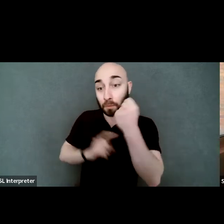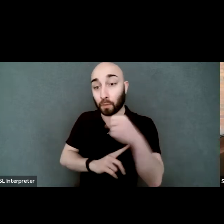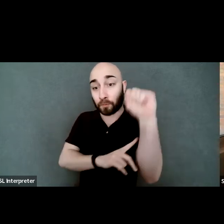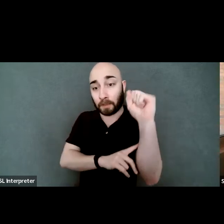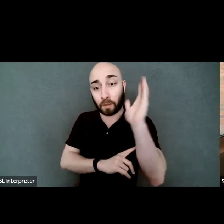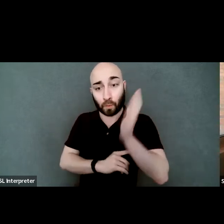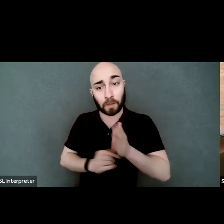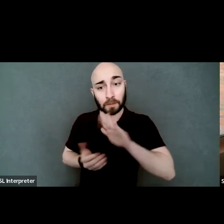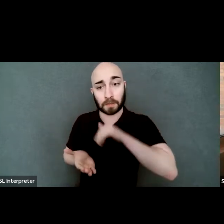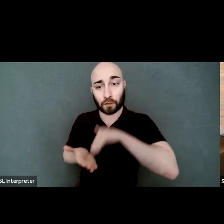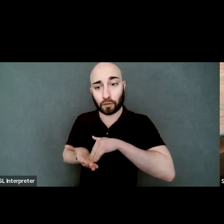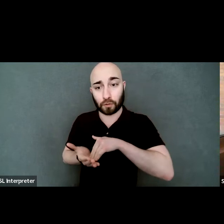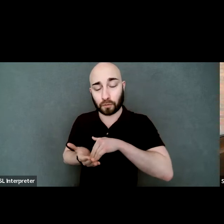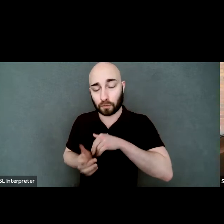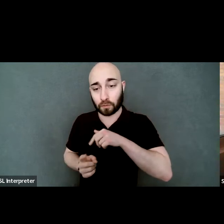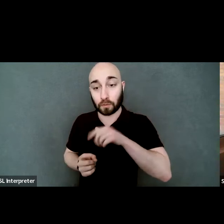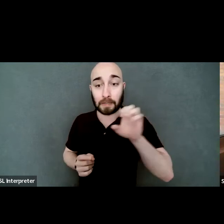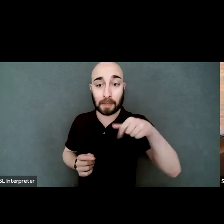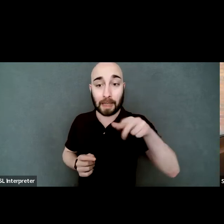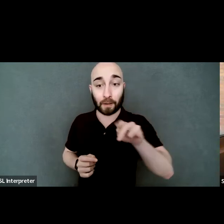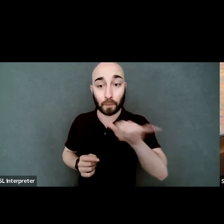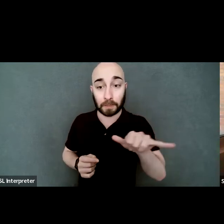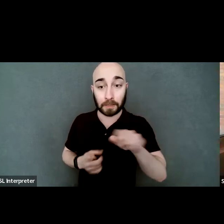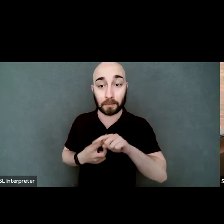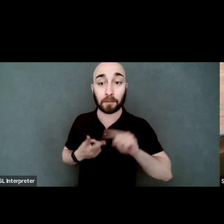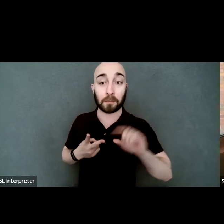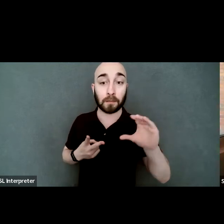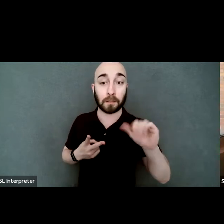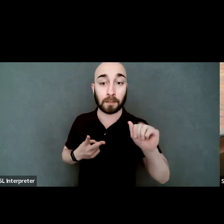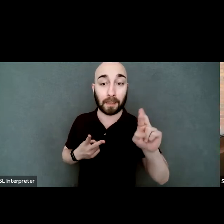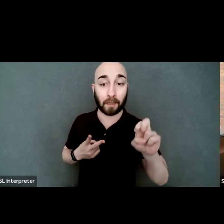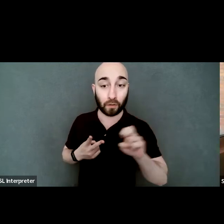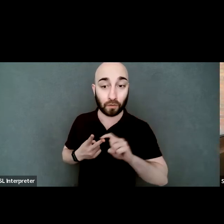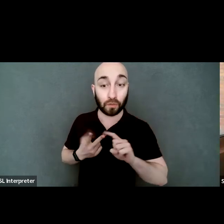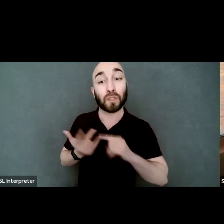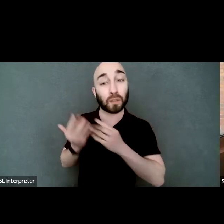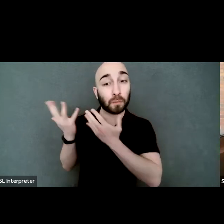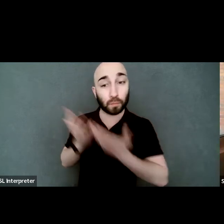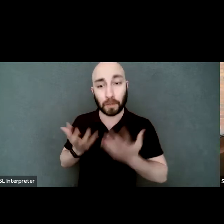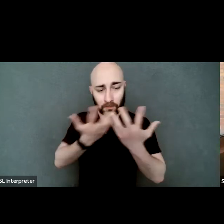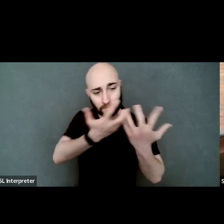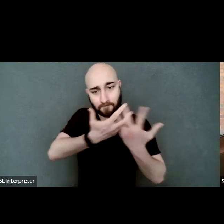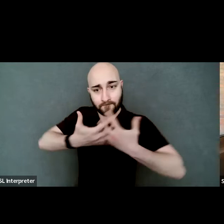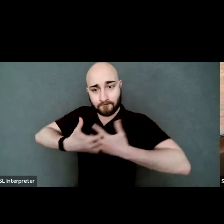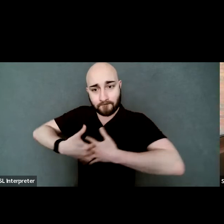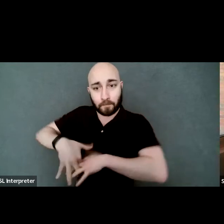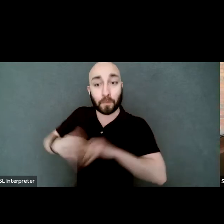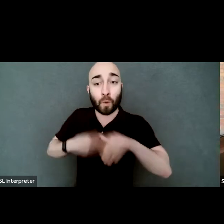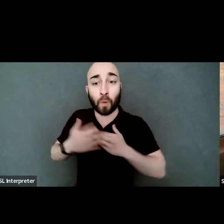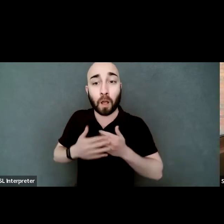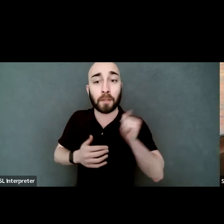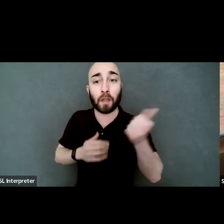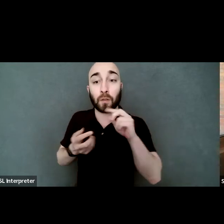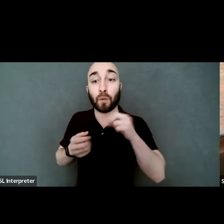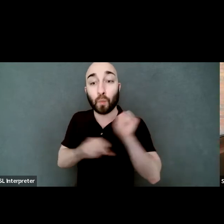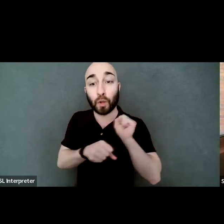center equity and care and bring some cohesion to all these the work that we've